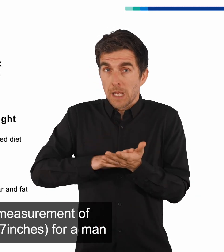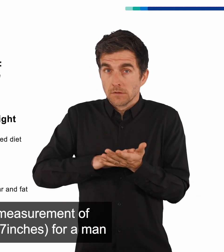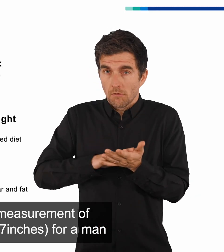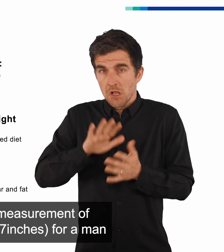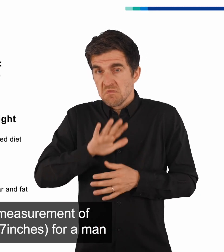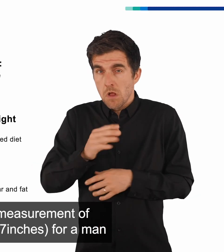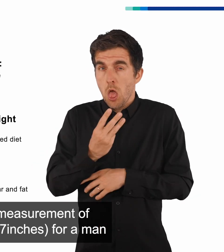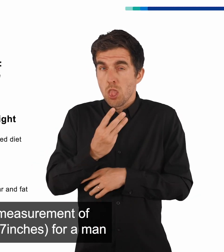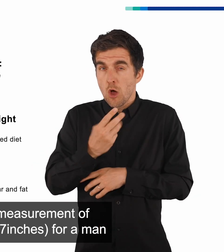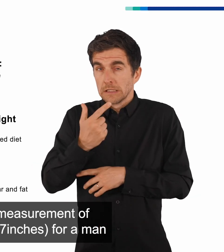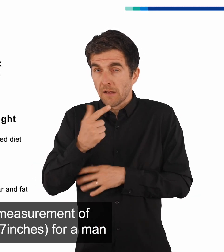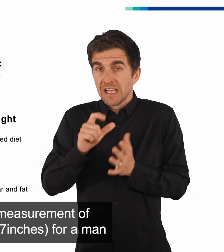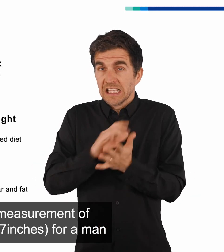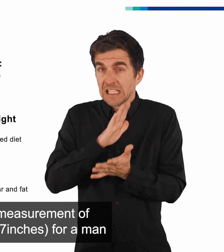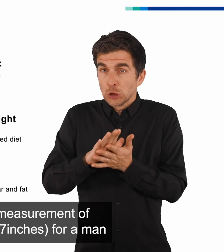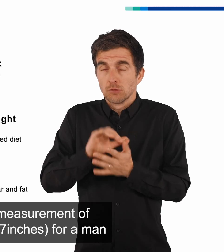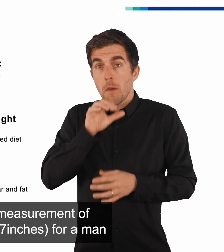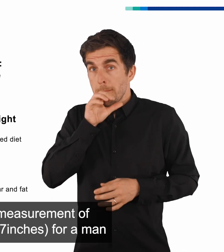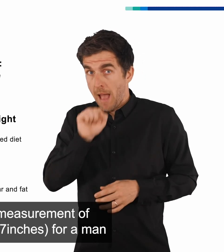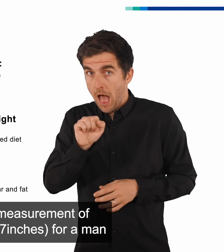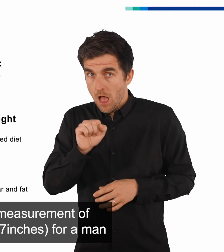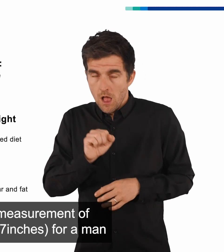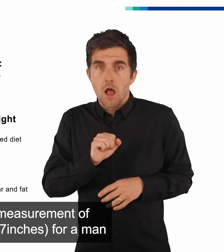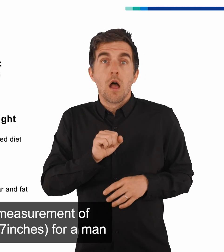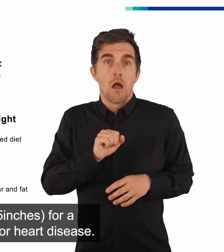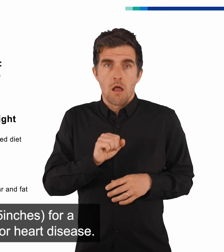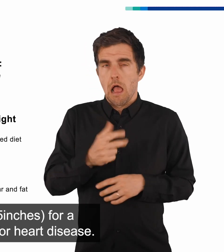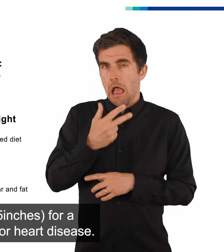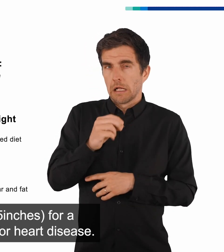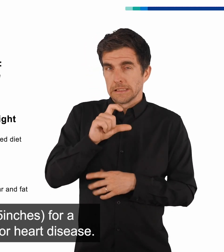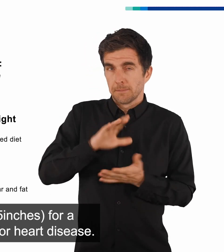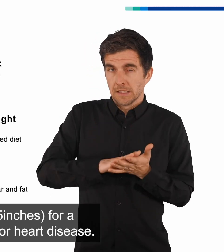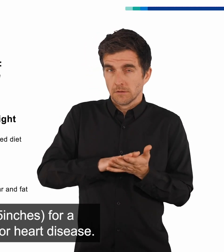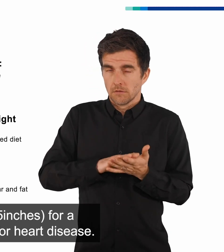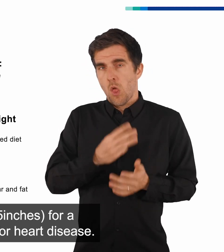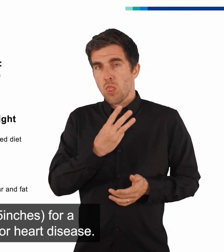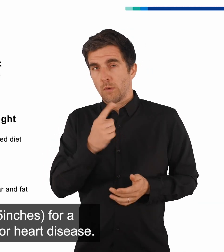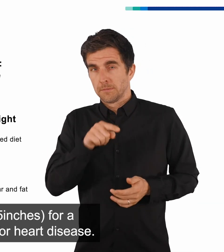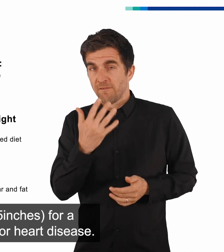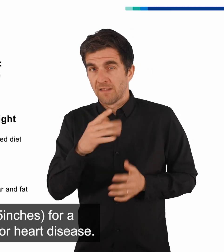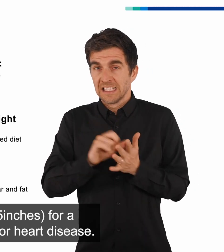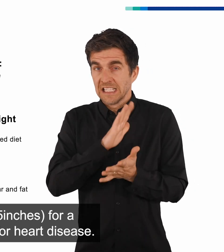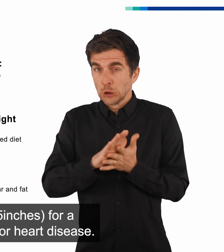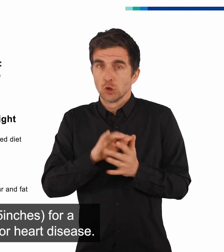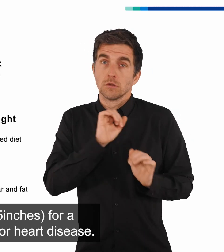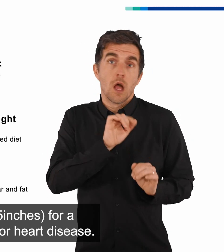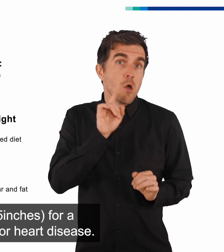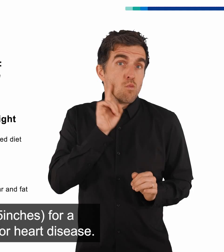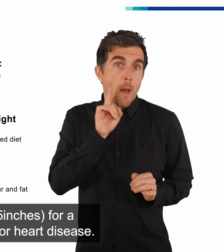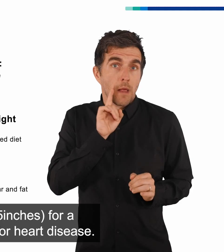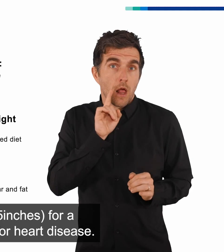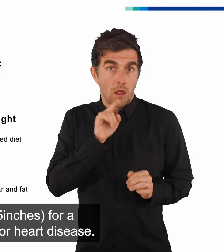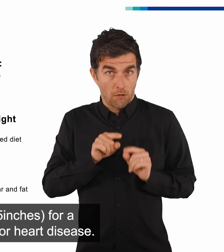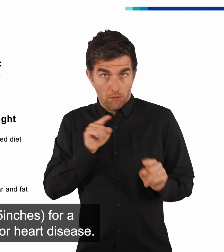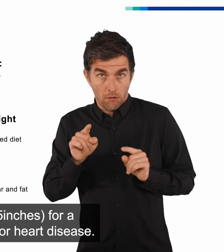is a risk for heart disease. Having a body mass index BMI above